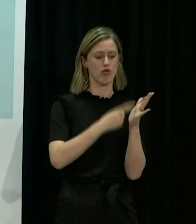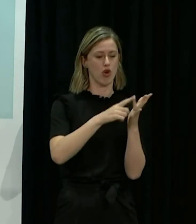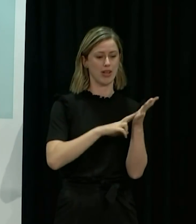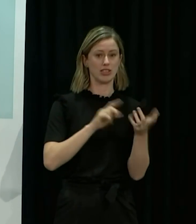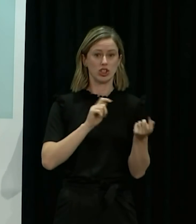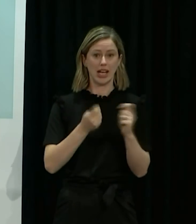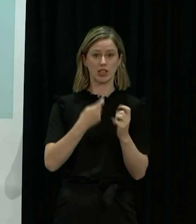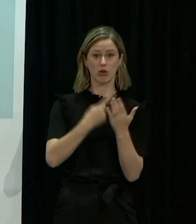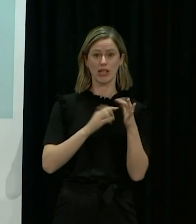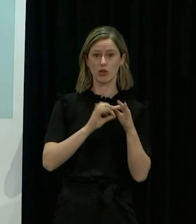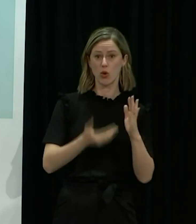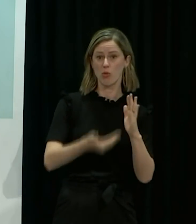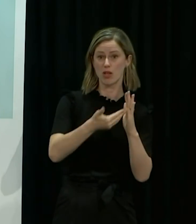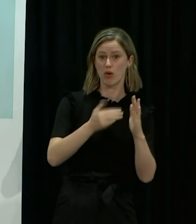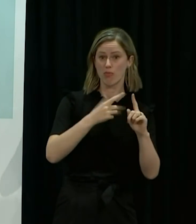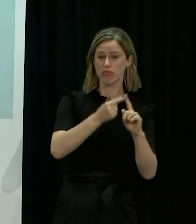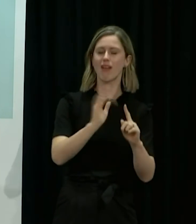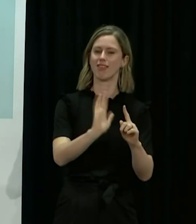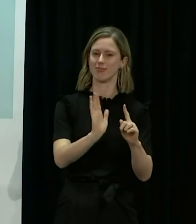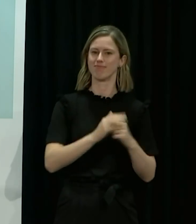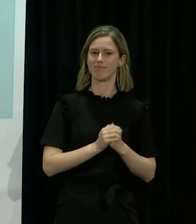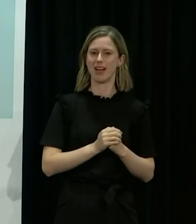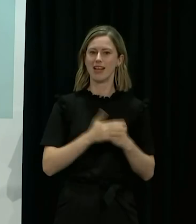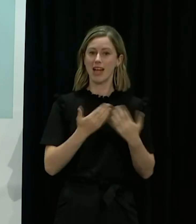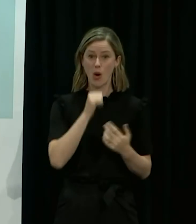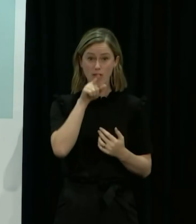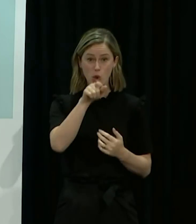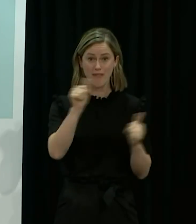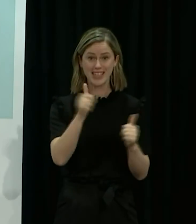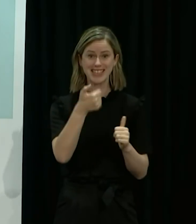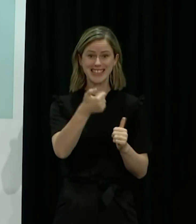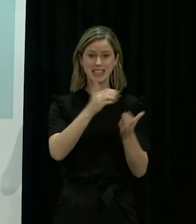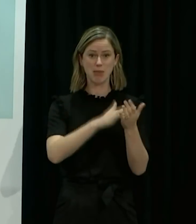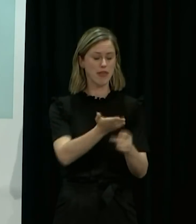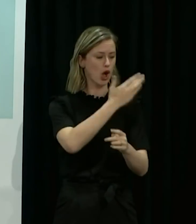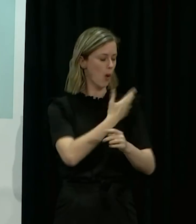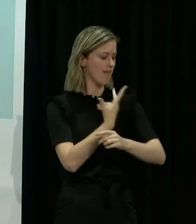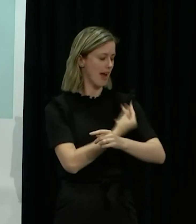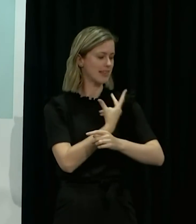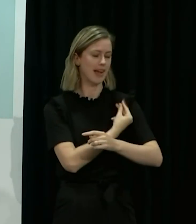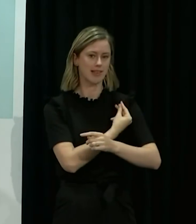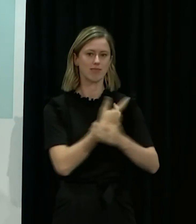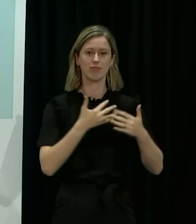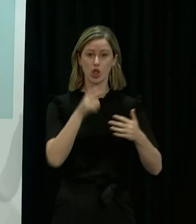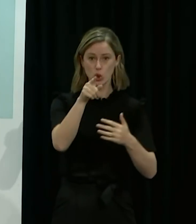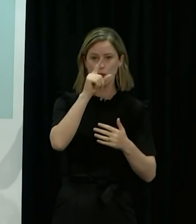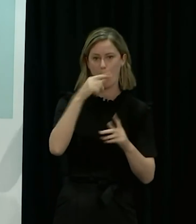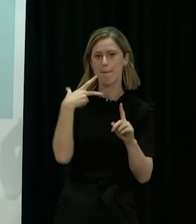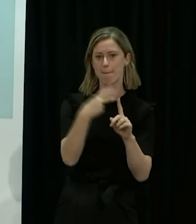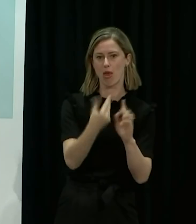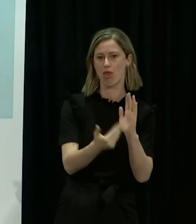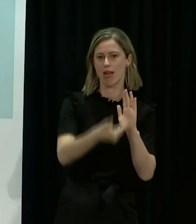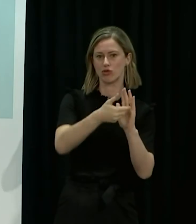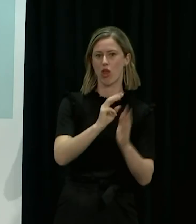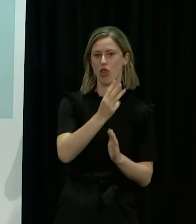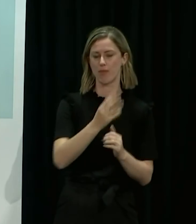on boosters, which are now available to anyone 6 months or more past their second dose. To keep it simple,